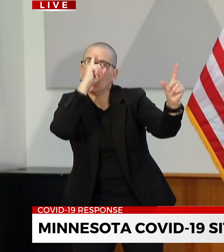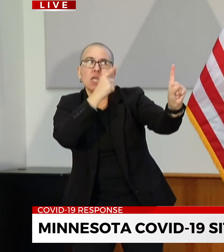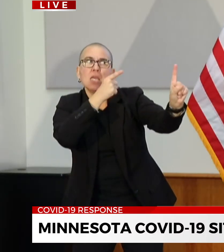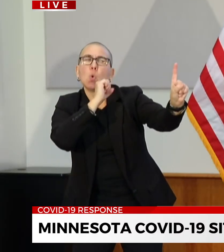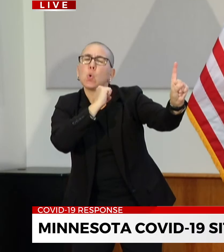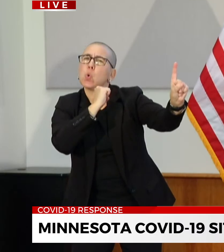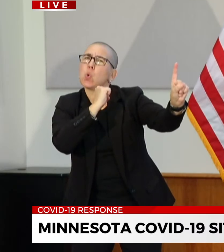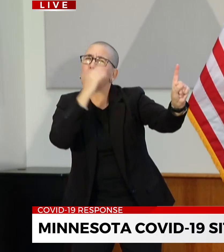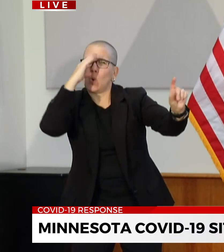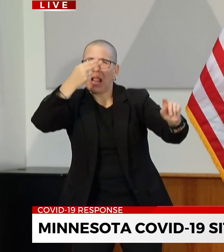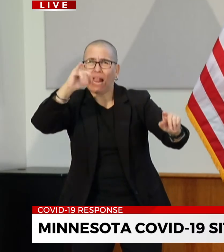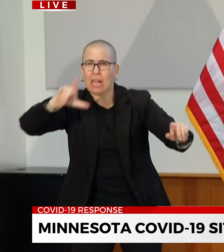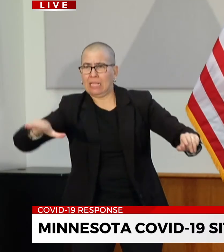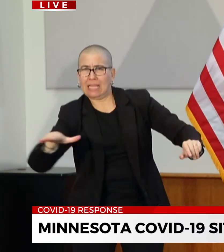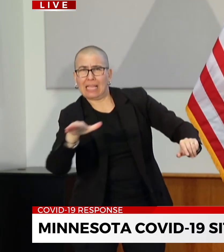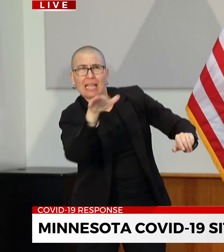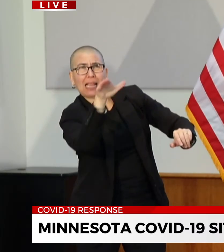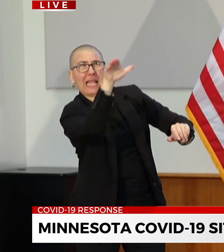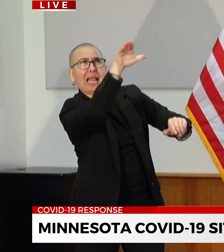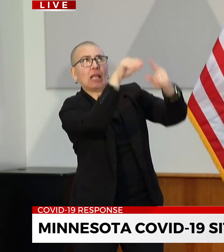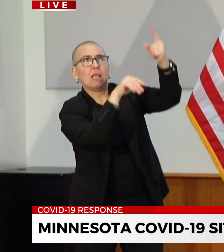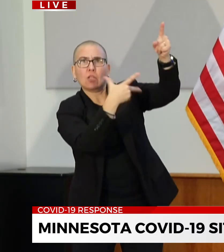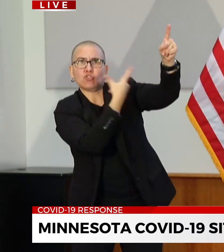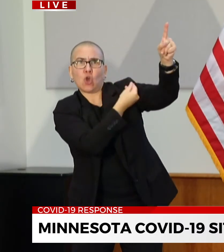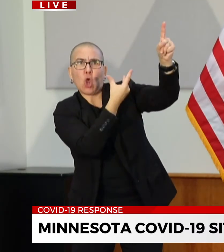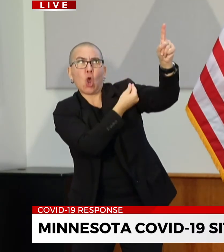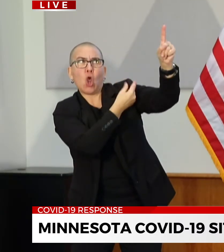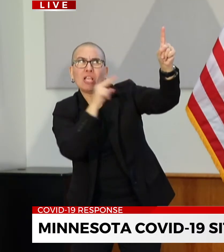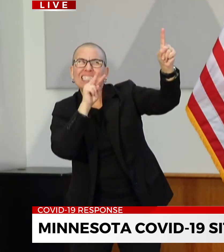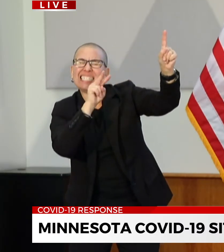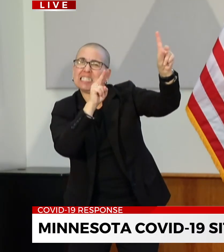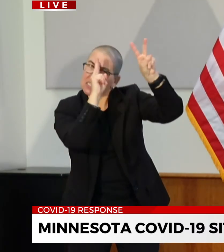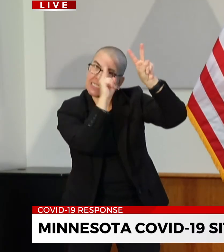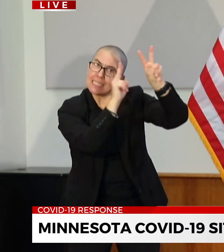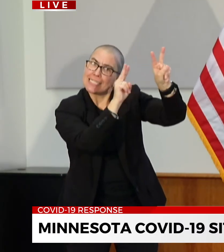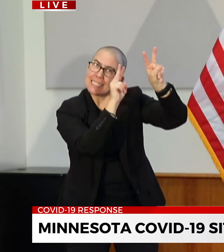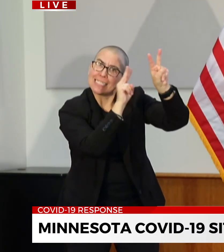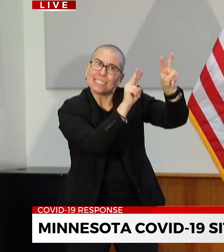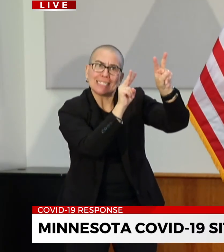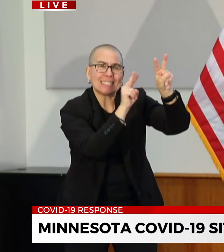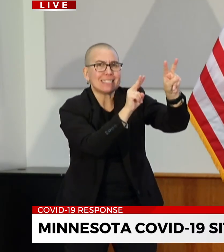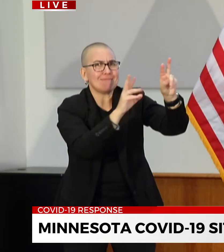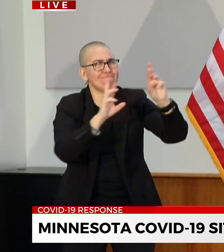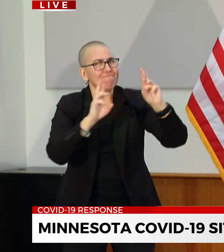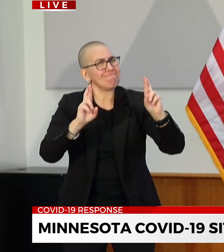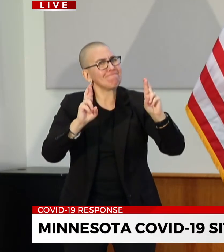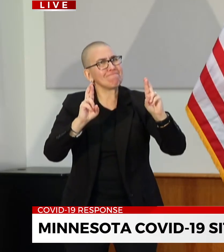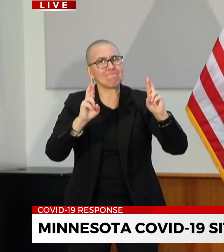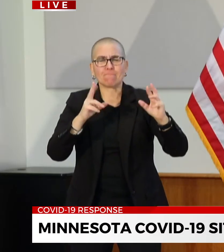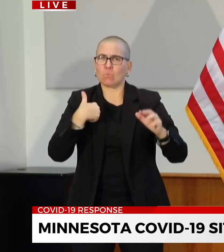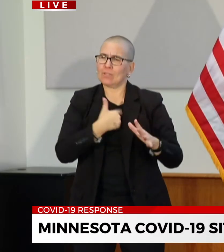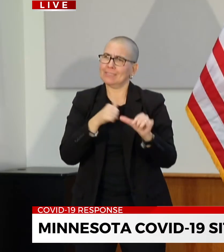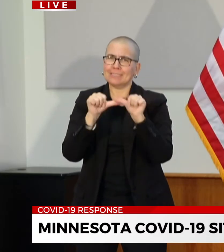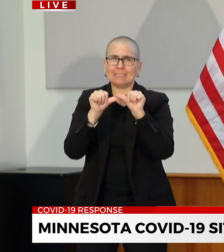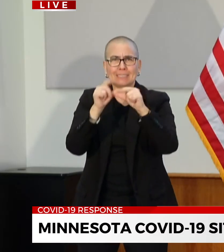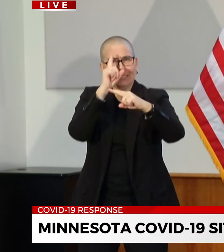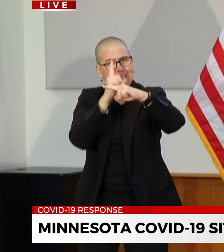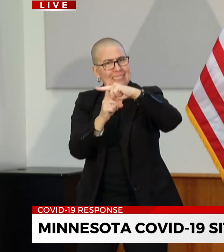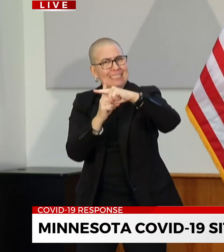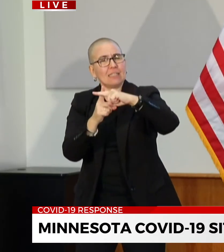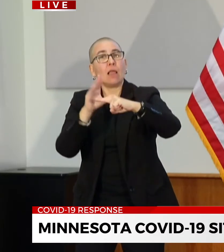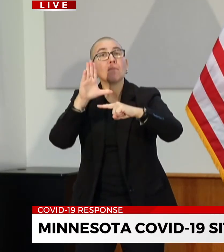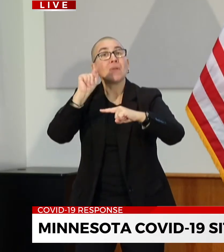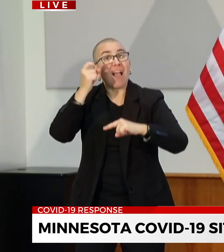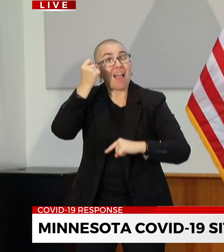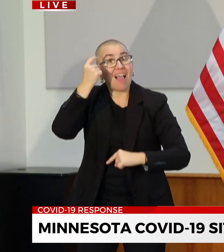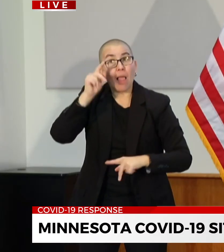case growth, for example, and test positivity have looked like they're improving in recent days. And while we're grateful for every